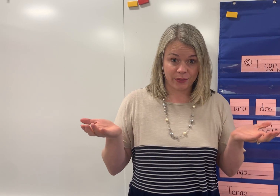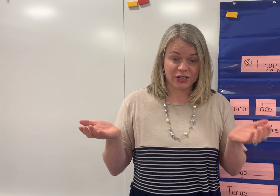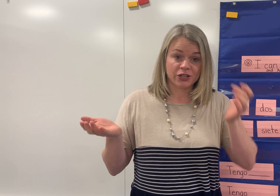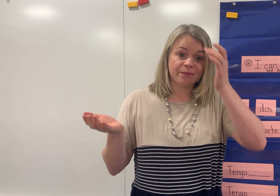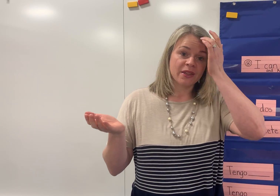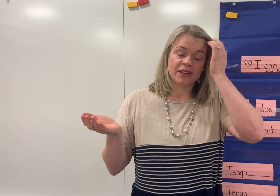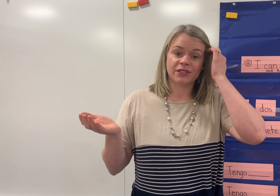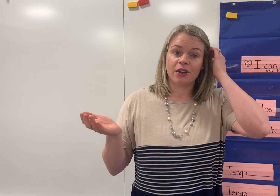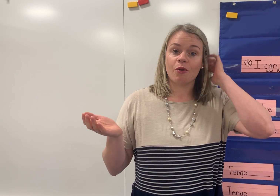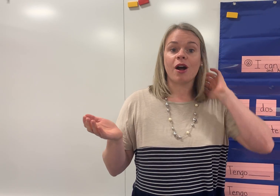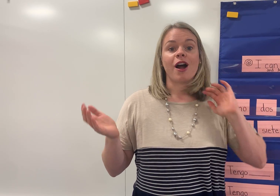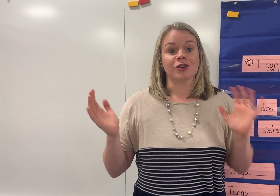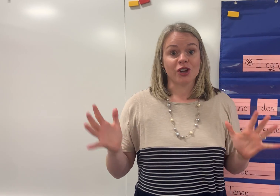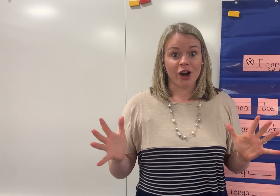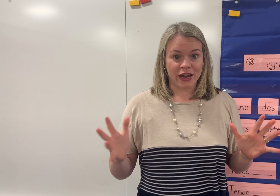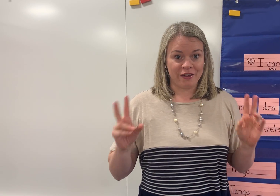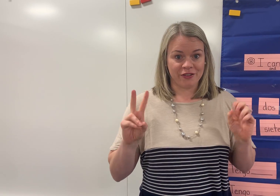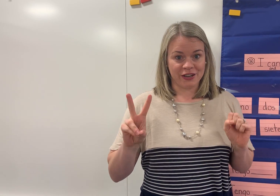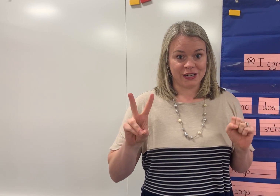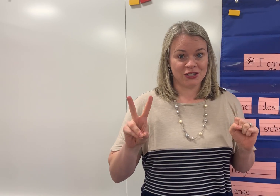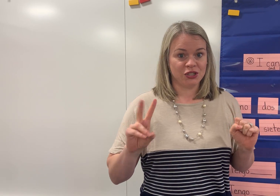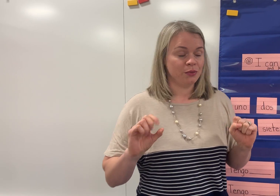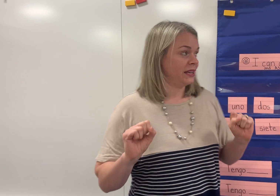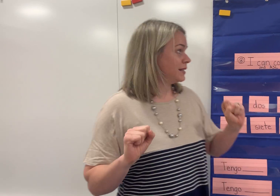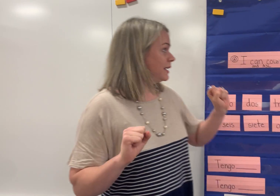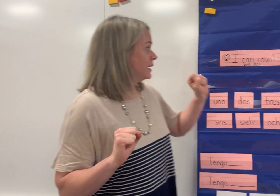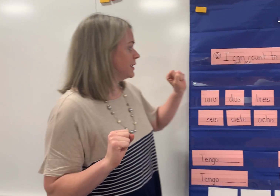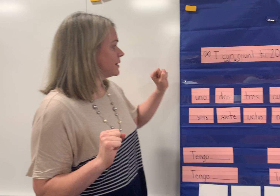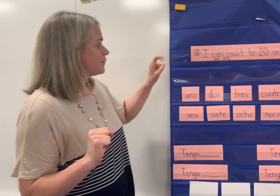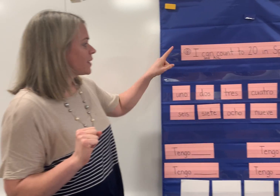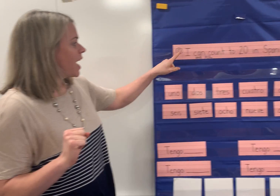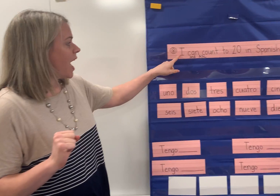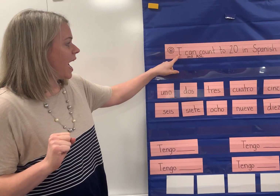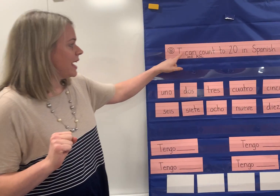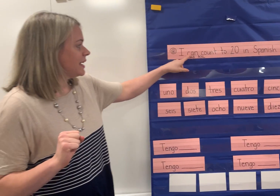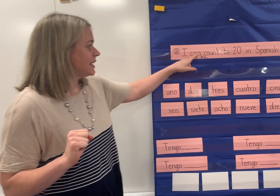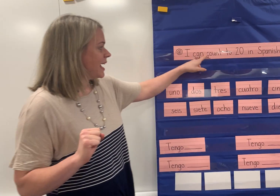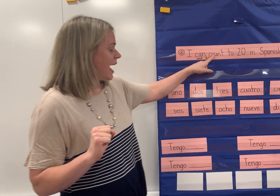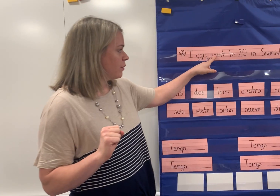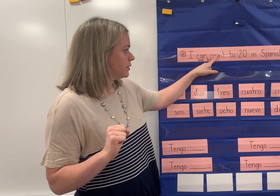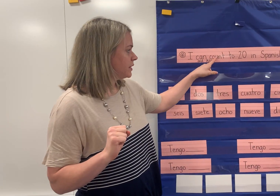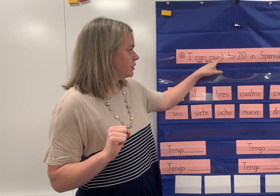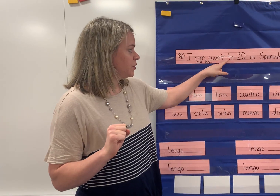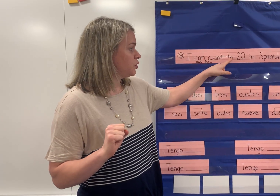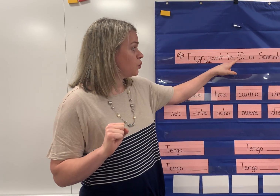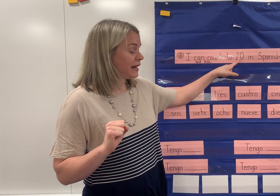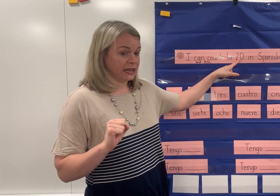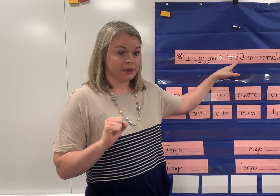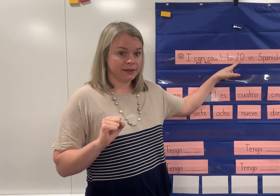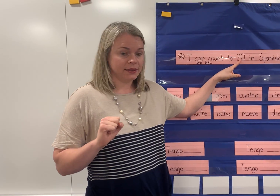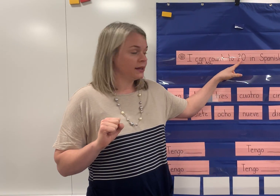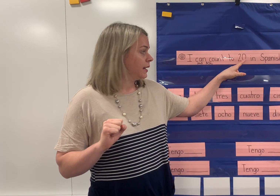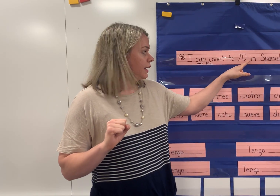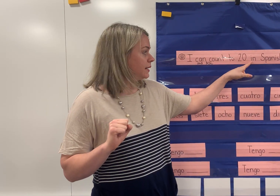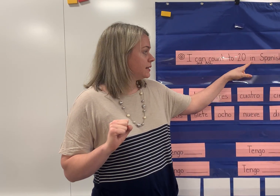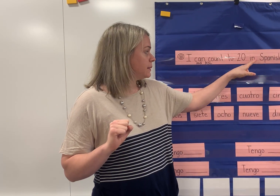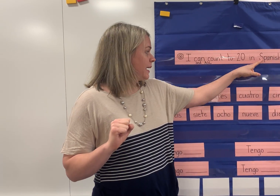Language. So our target for the next 2 weeks is I can count to 20 in